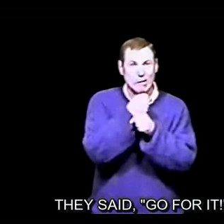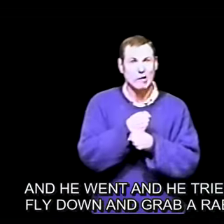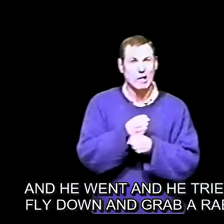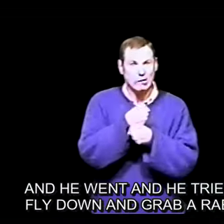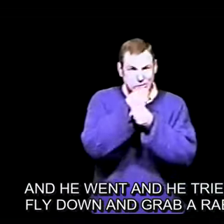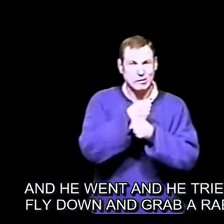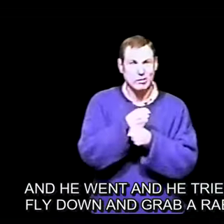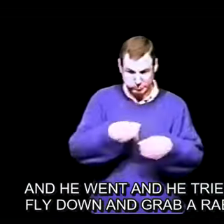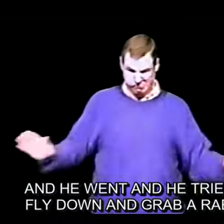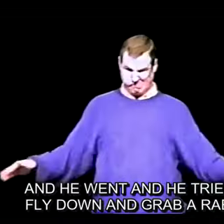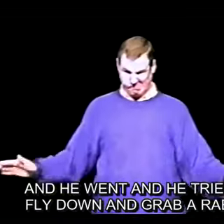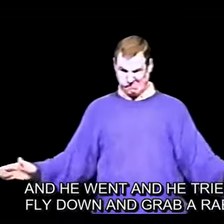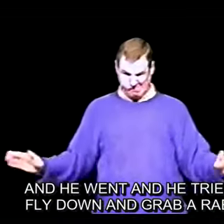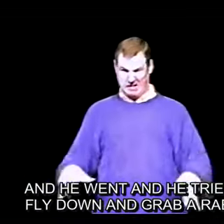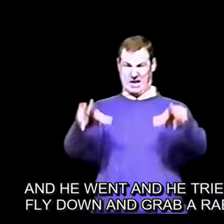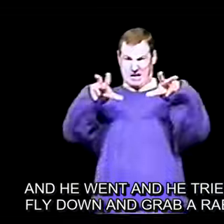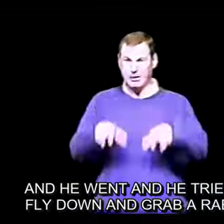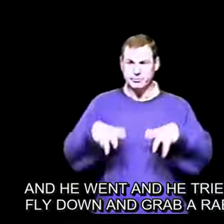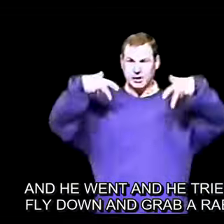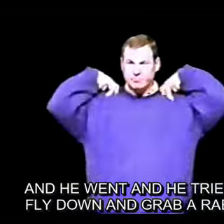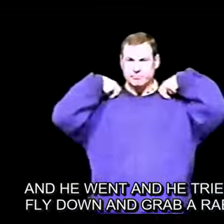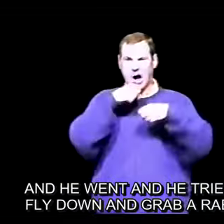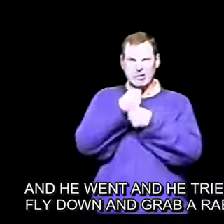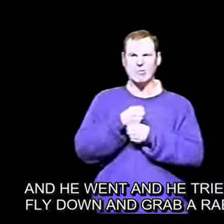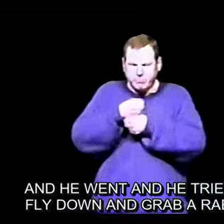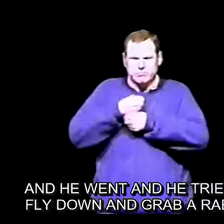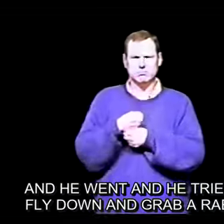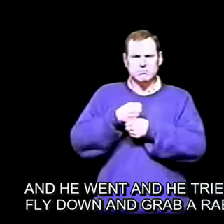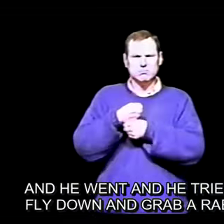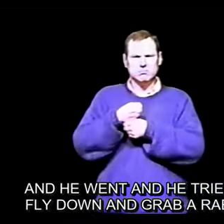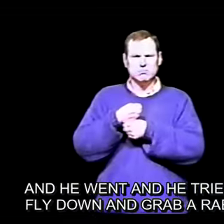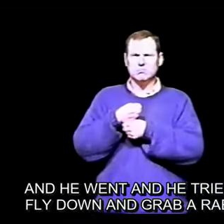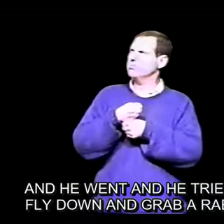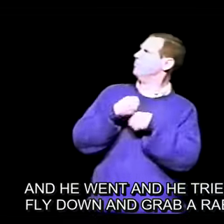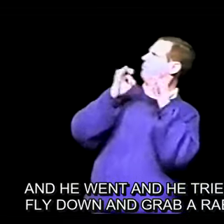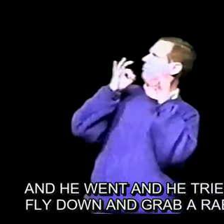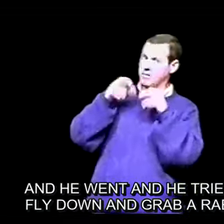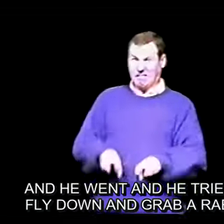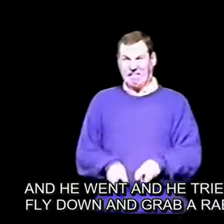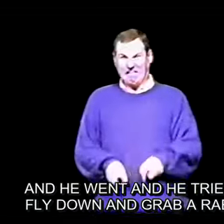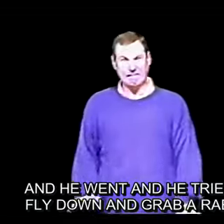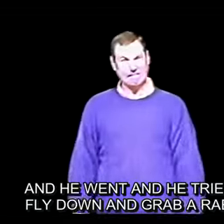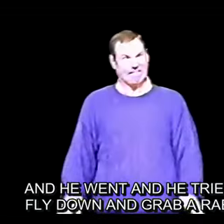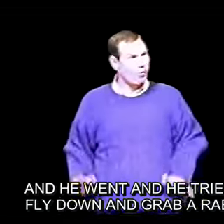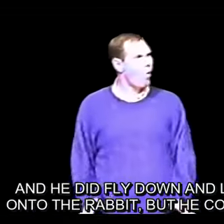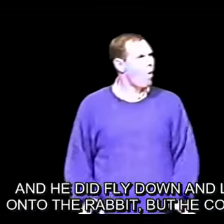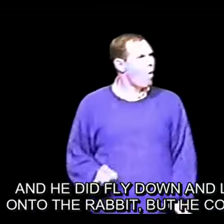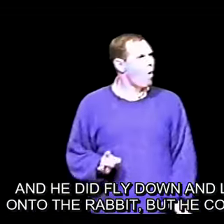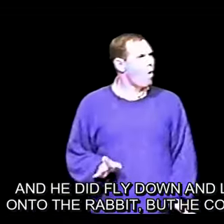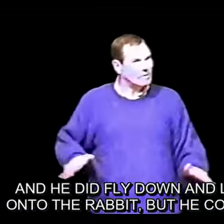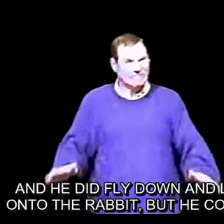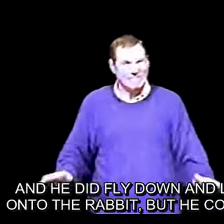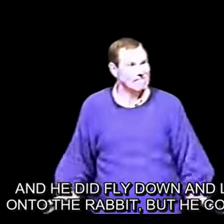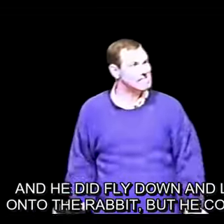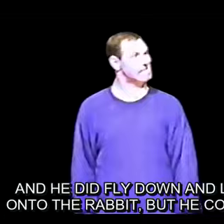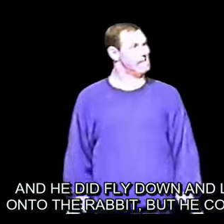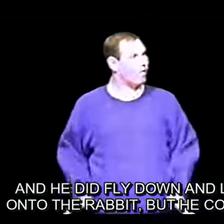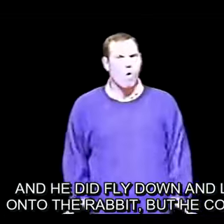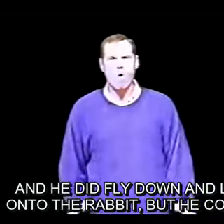went, and he tried to fly down and grab a rabbit. And he did fly down and latch on to